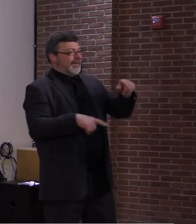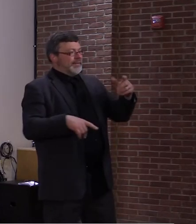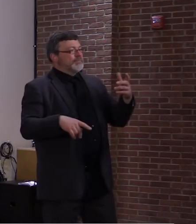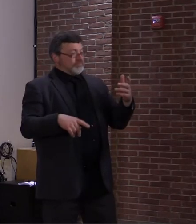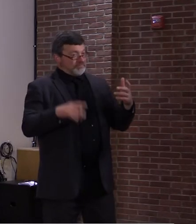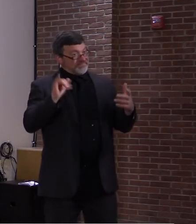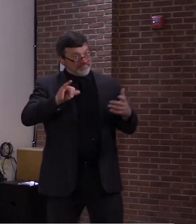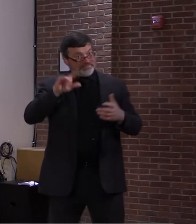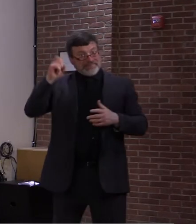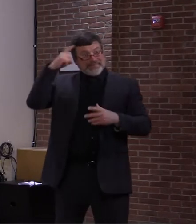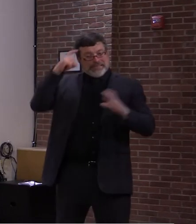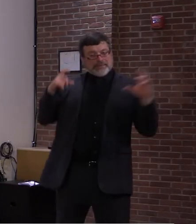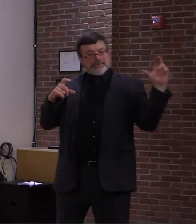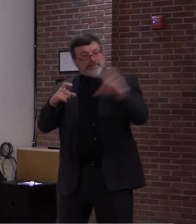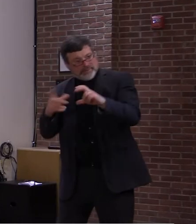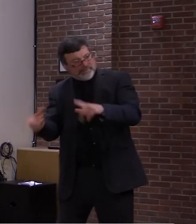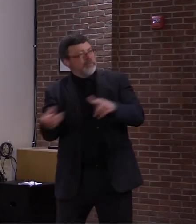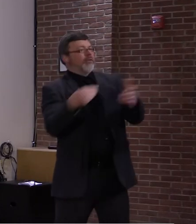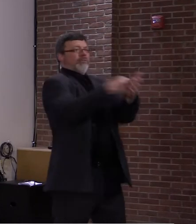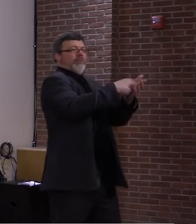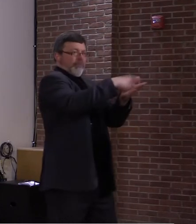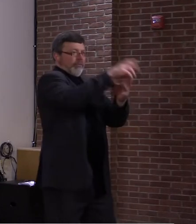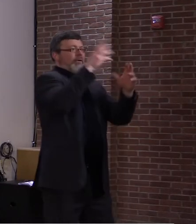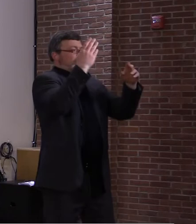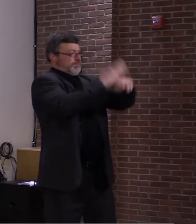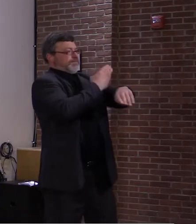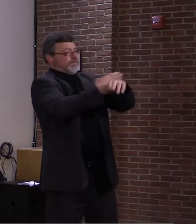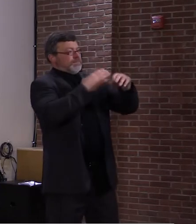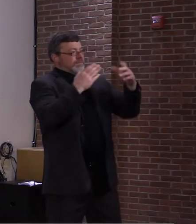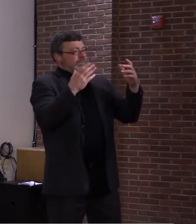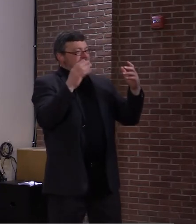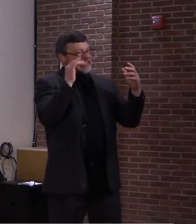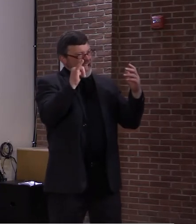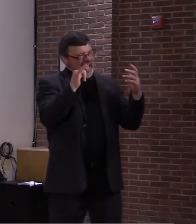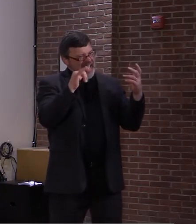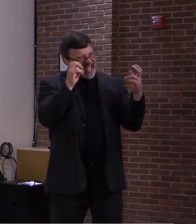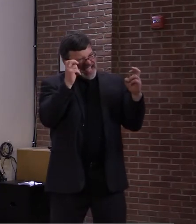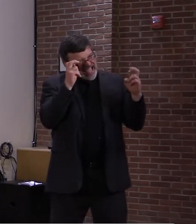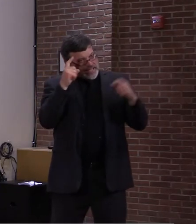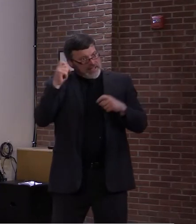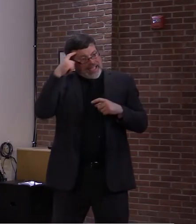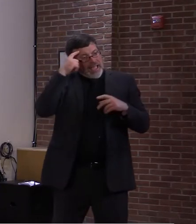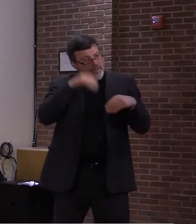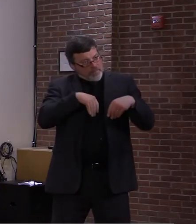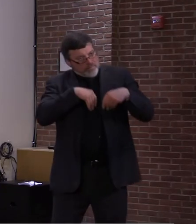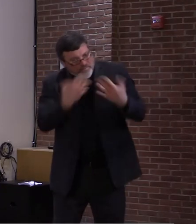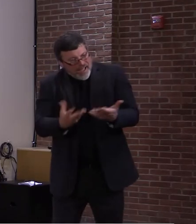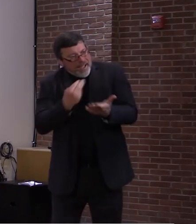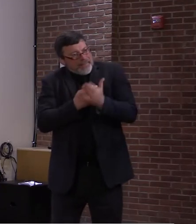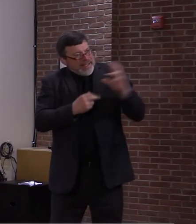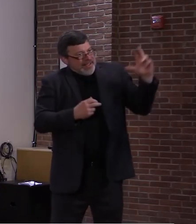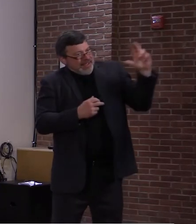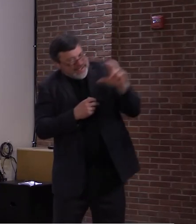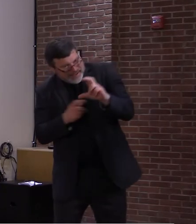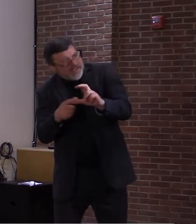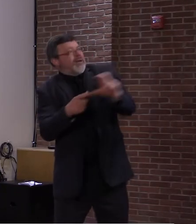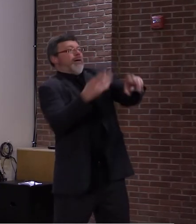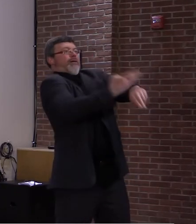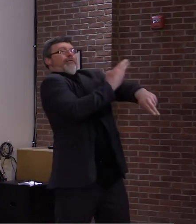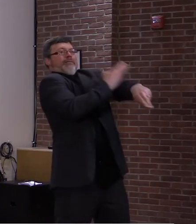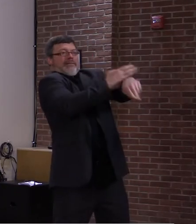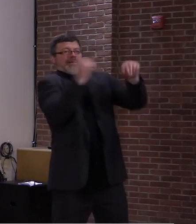that gap in funding that they would need in order to do that type of housing development or business development.